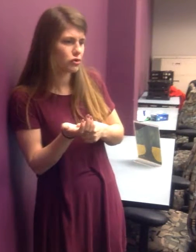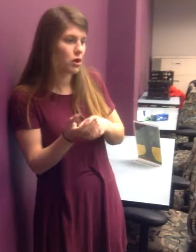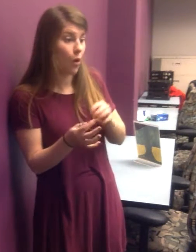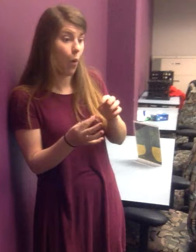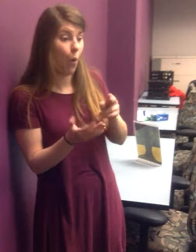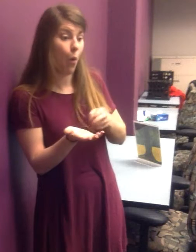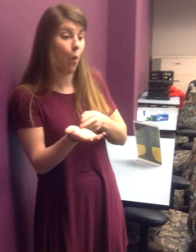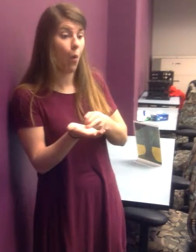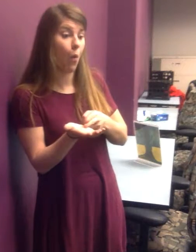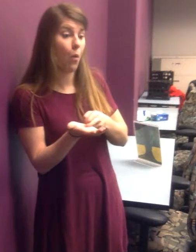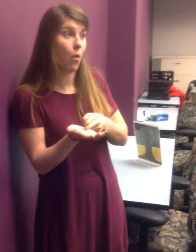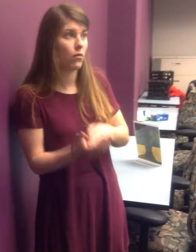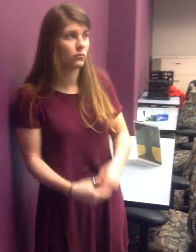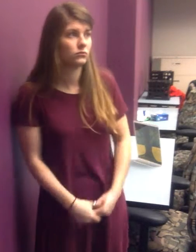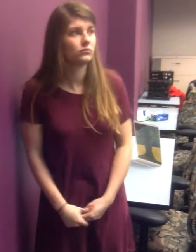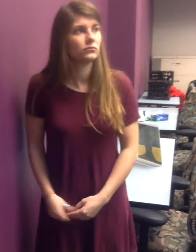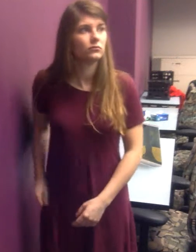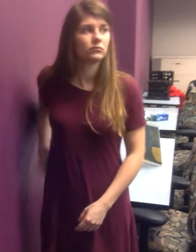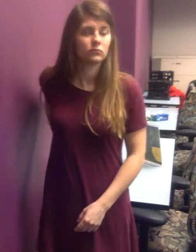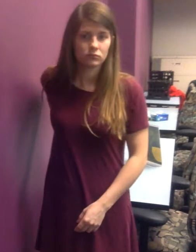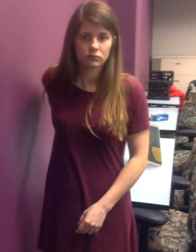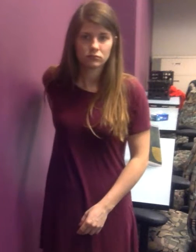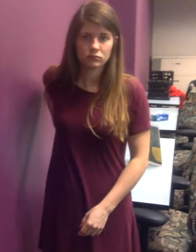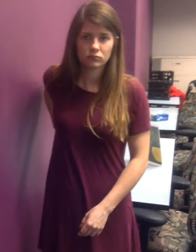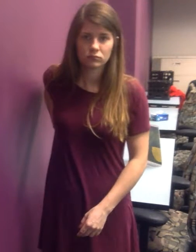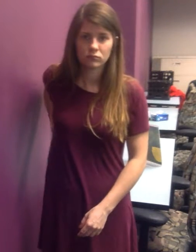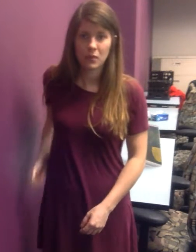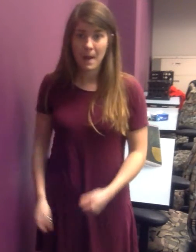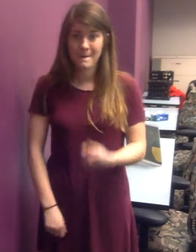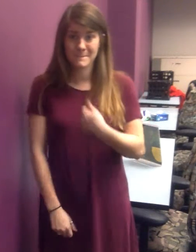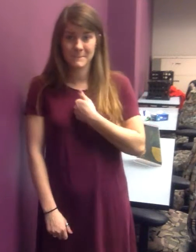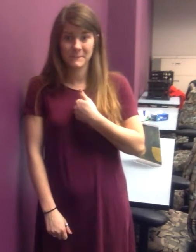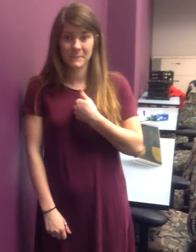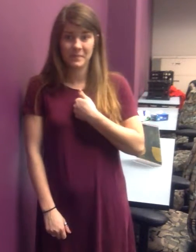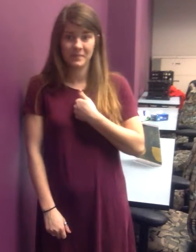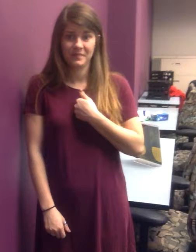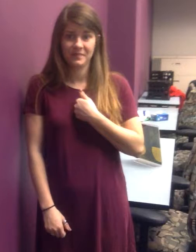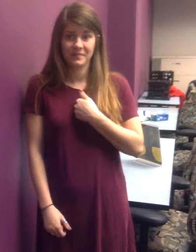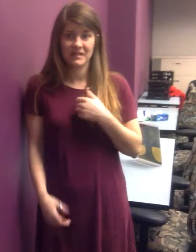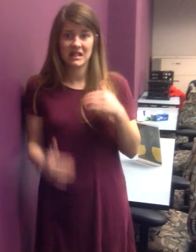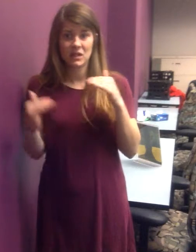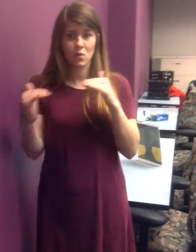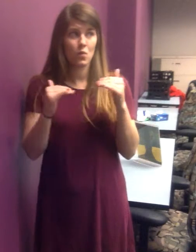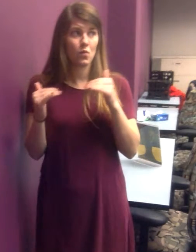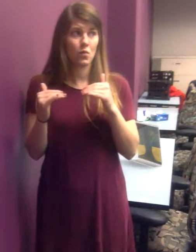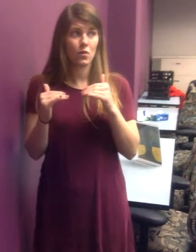thou. Personalizing the attacks was part of an approach that was immediately embraced and amplified by friendly media. Is the former vice